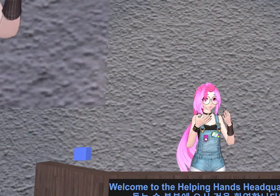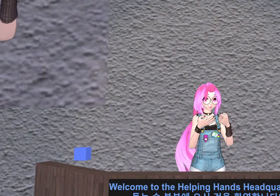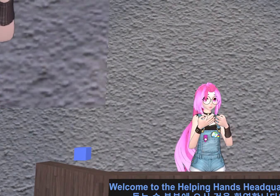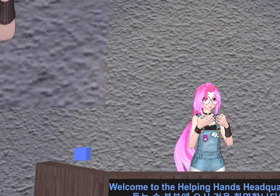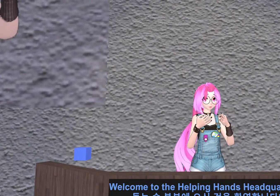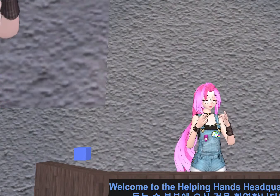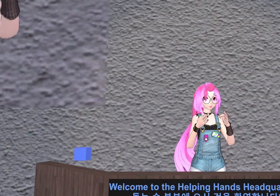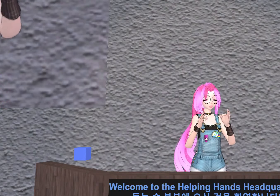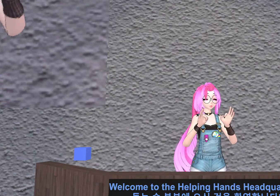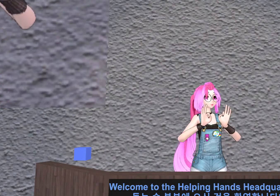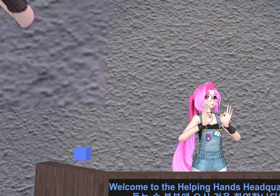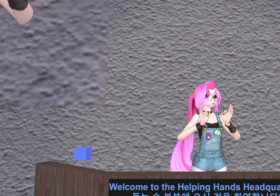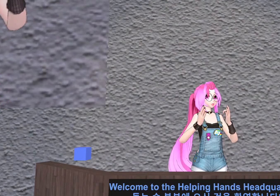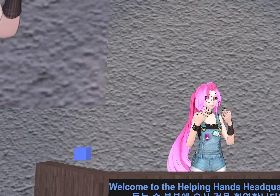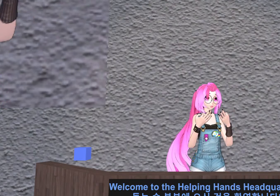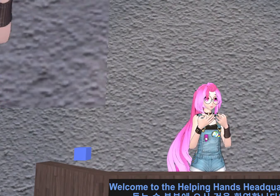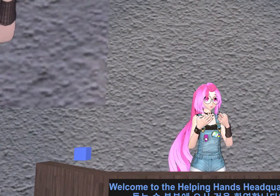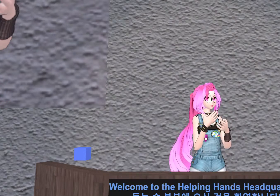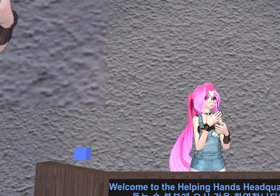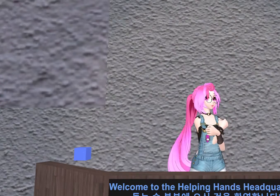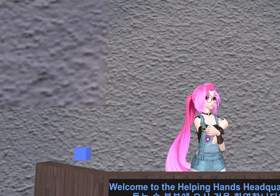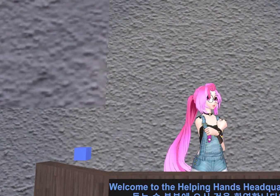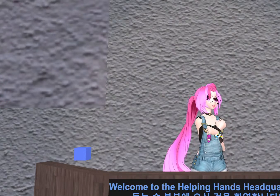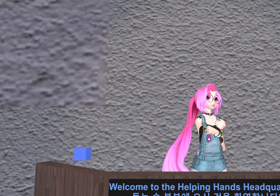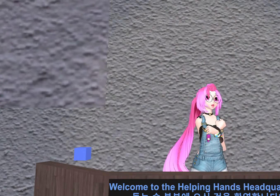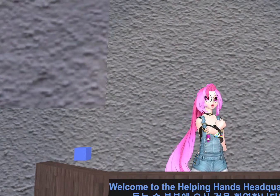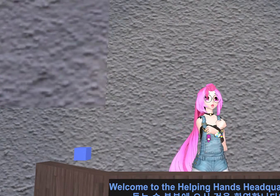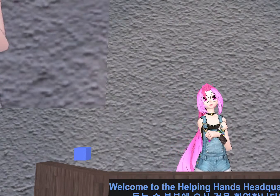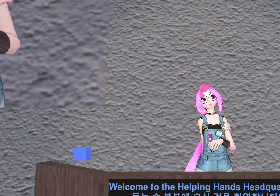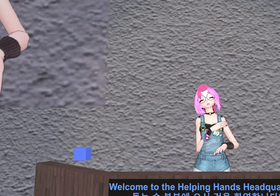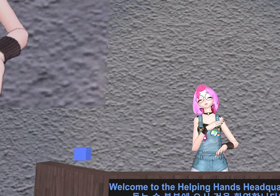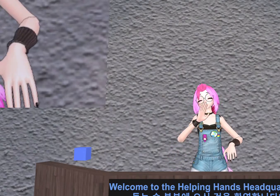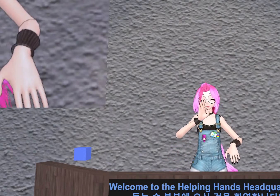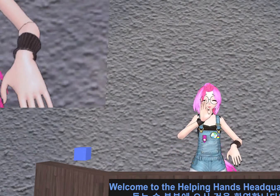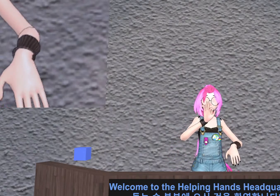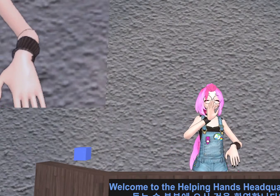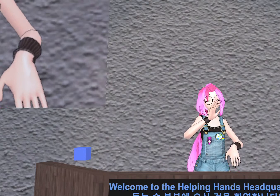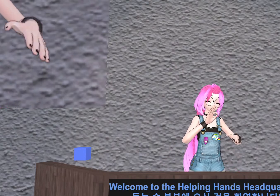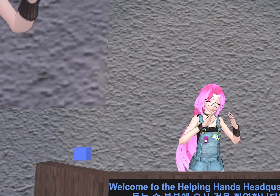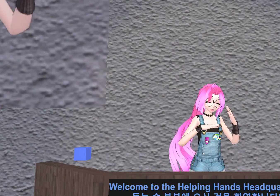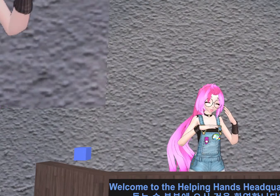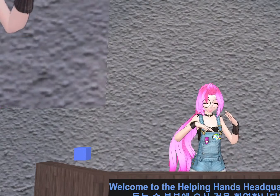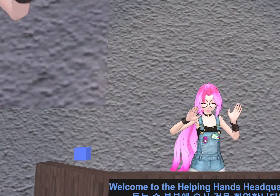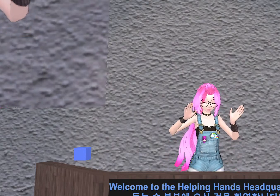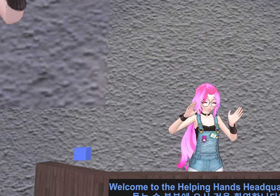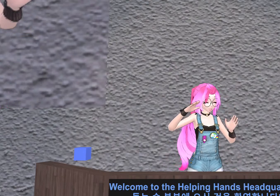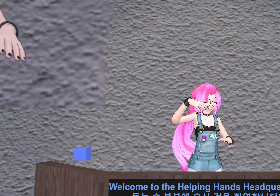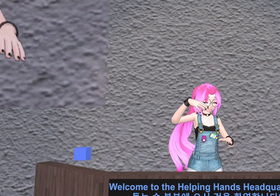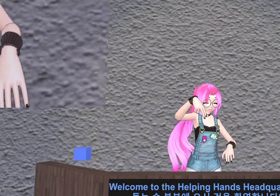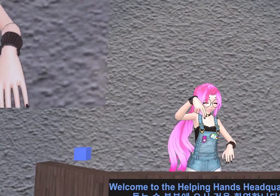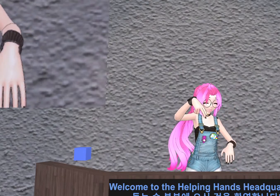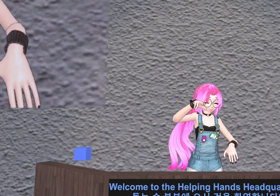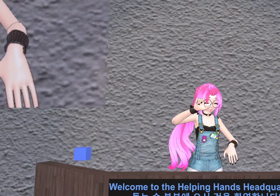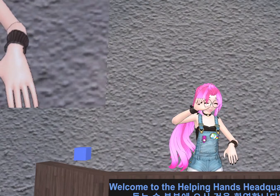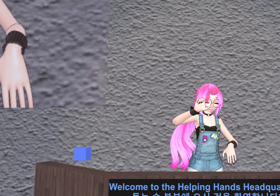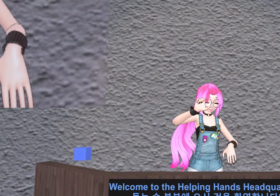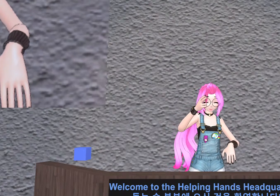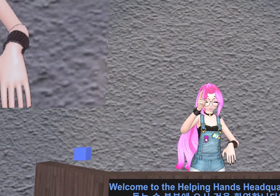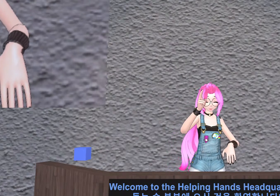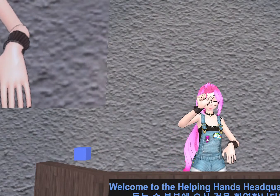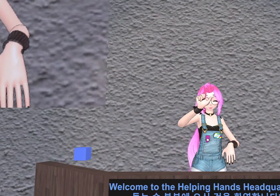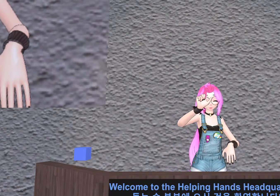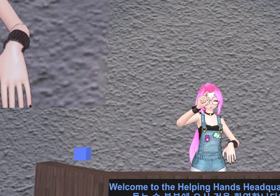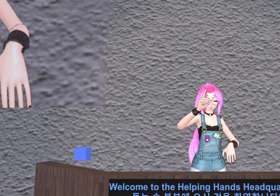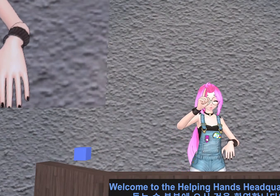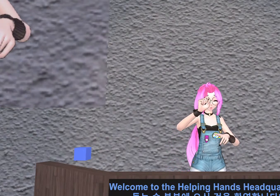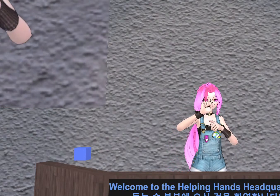open hands. Family, family, love. Let's see. Oh, and of course,